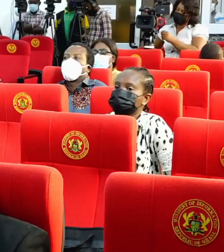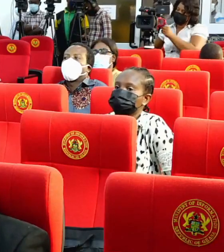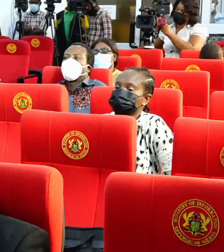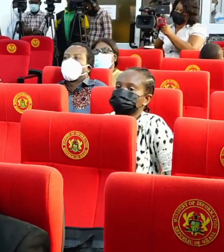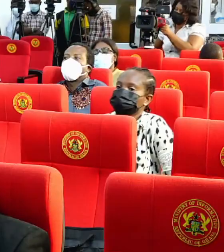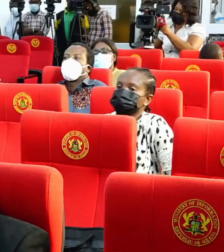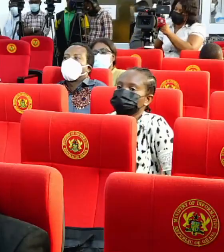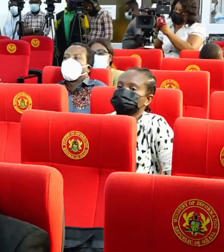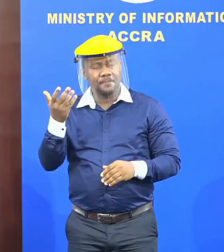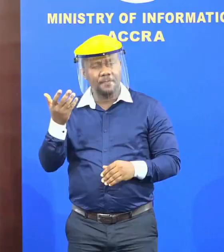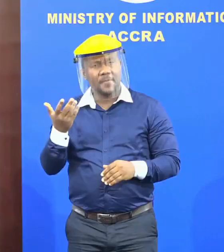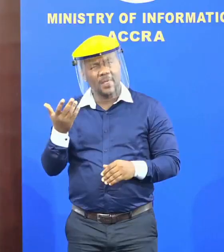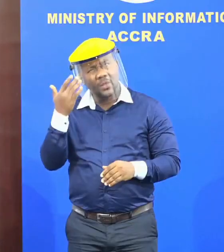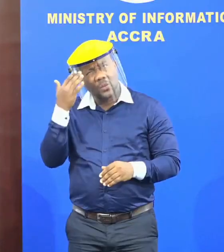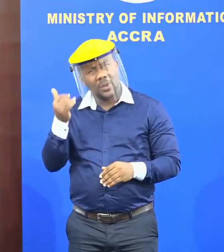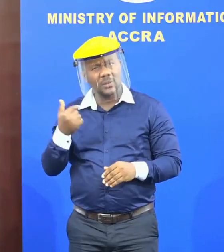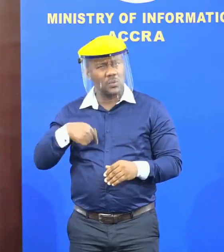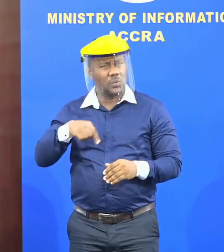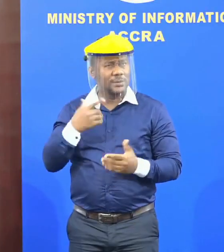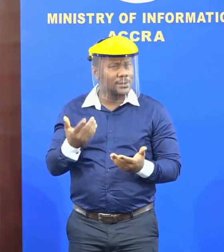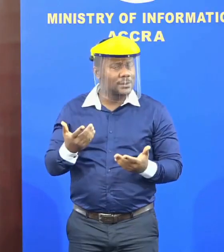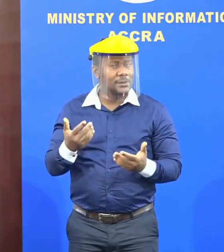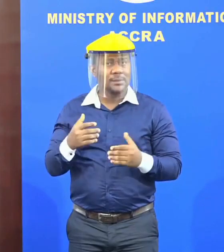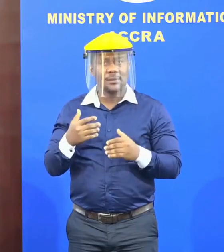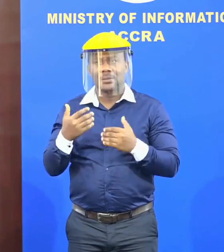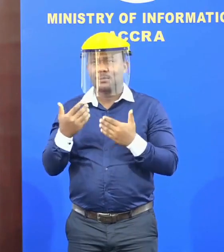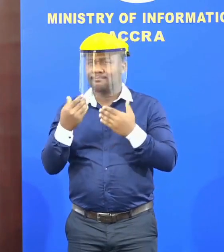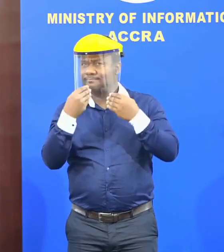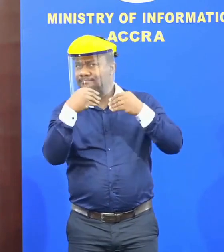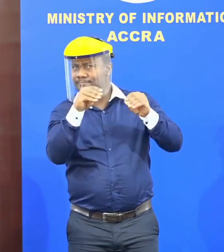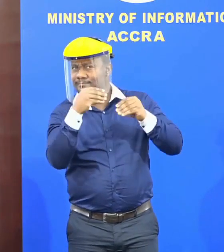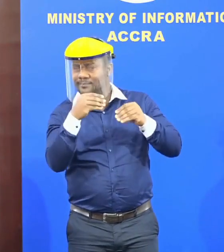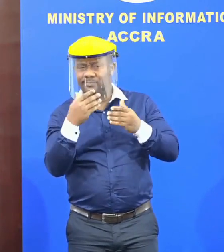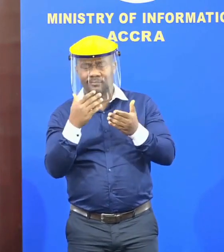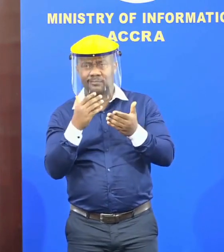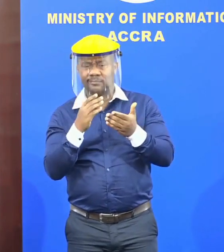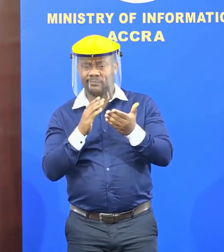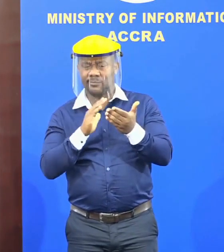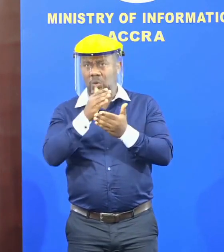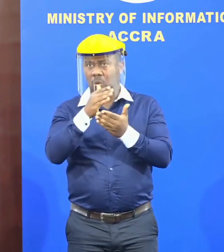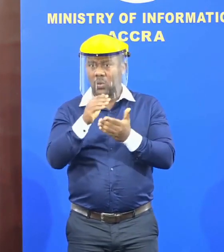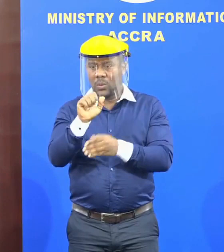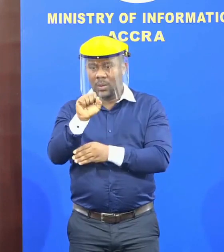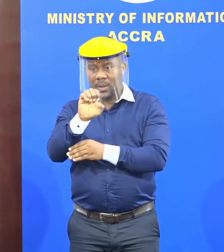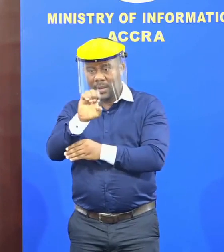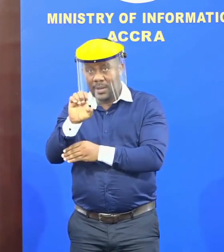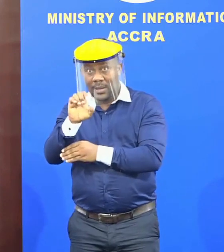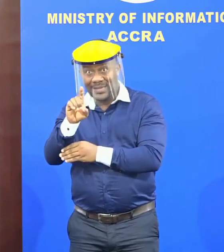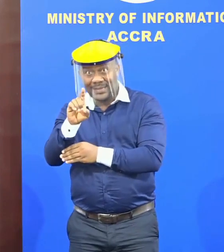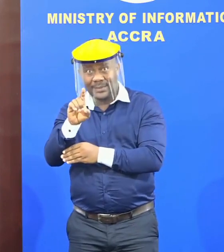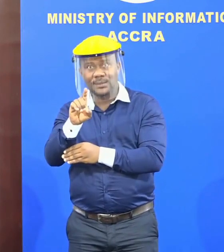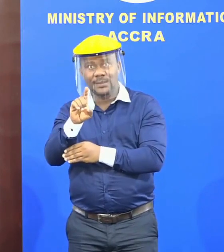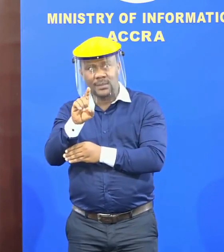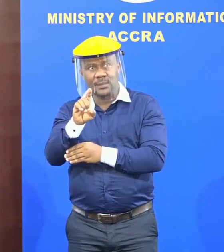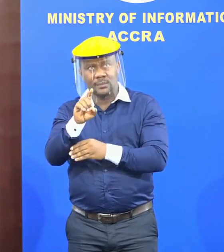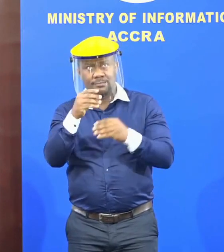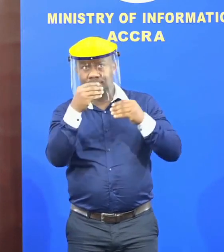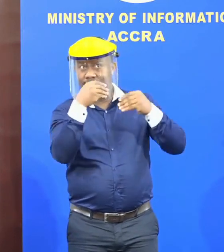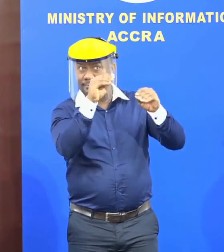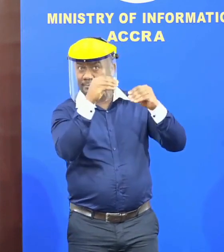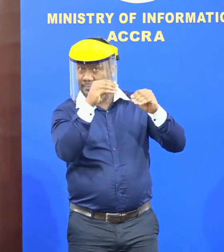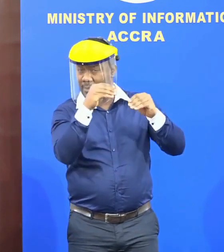that why do we continue exporting our raw beans instead of processing? Because when you process, you get a lot